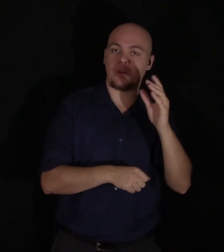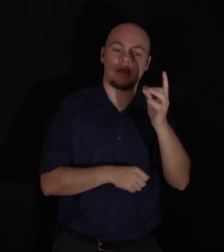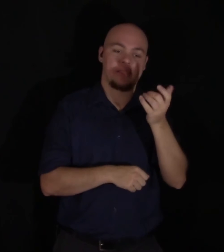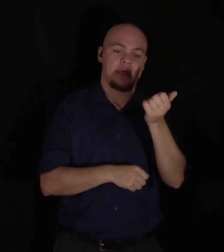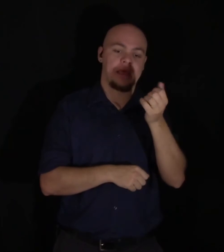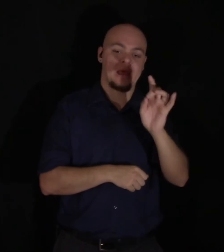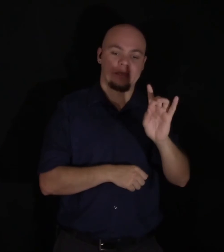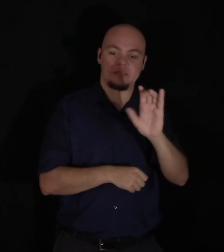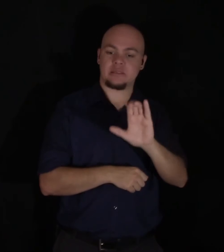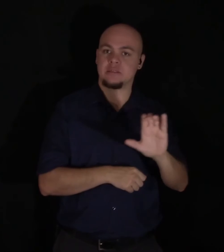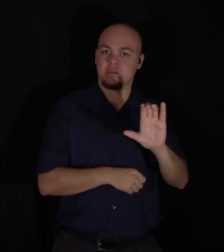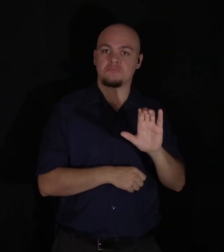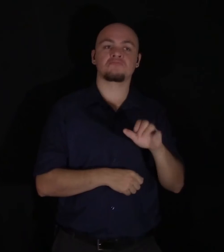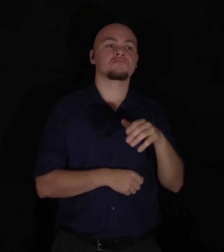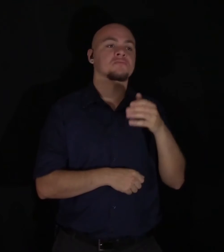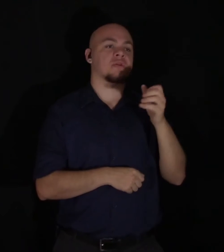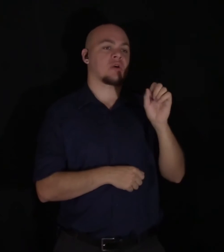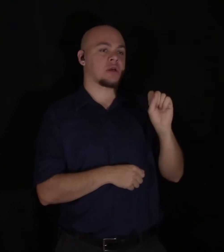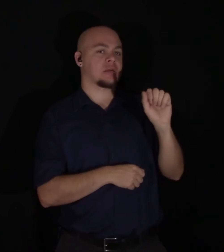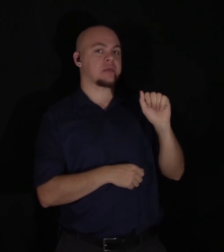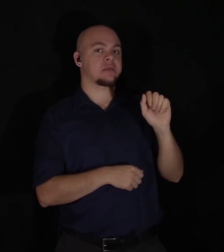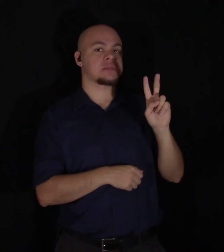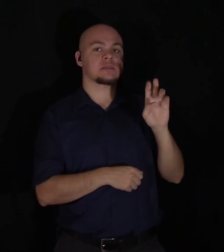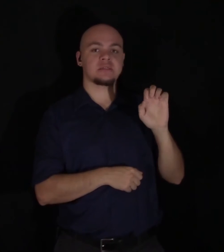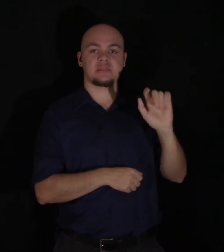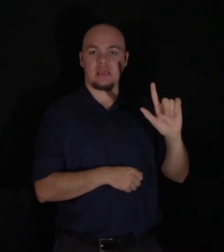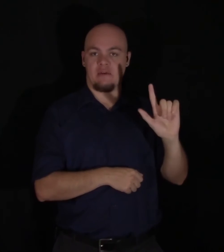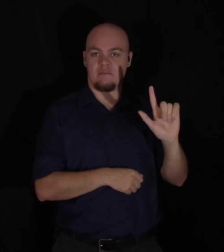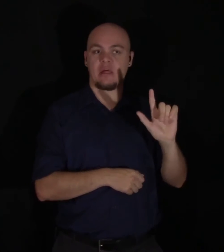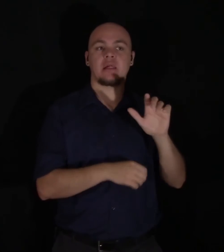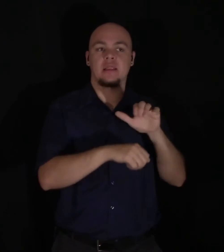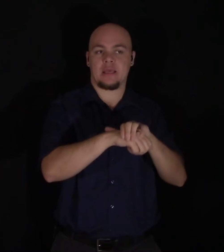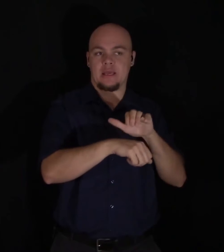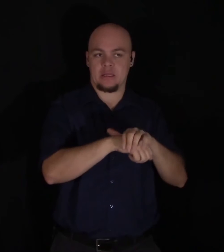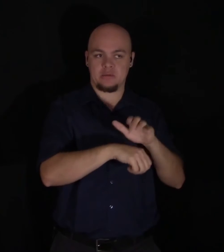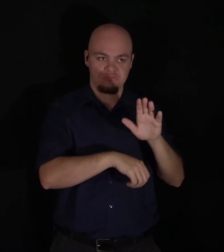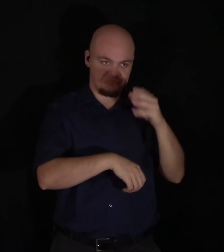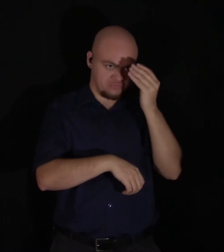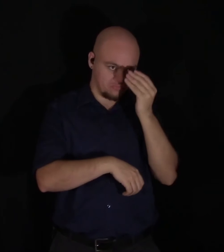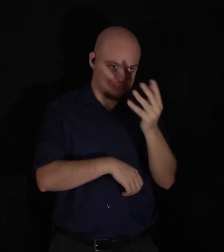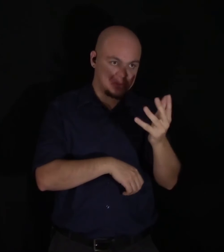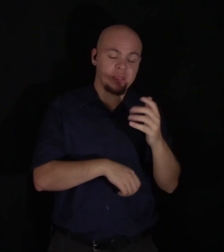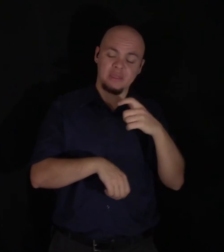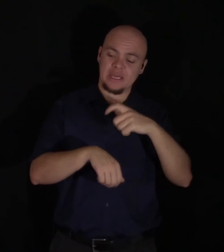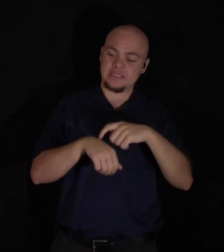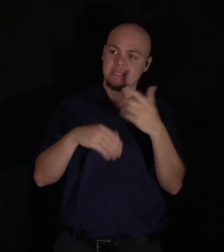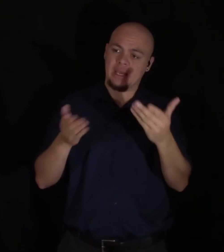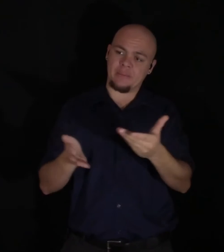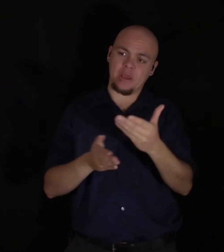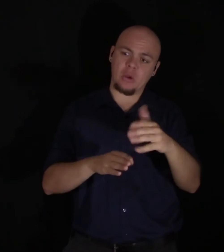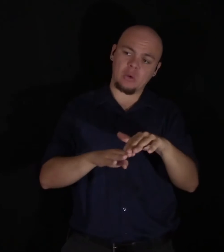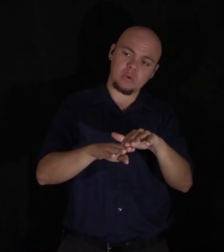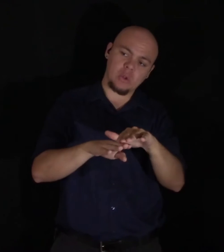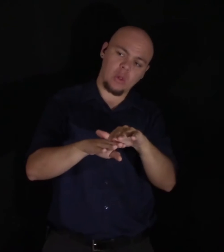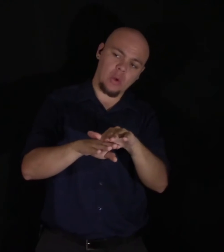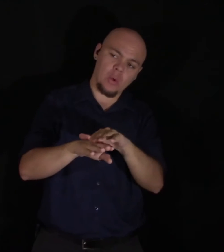Saville, England. How slowly the time passes here, encompassed as I am by frost